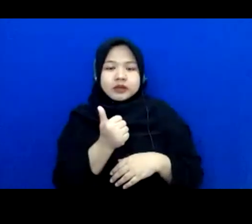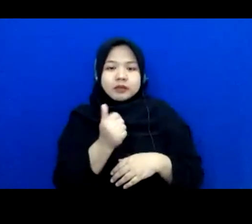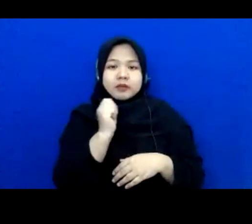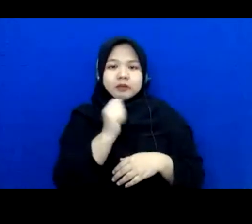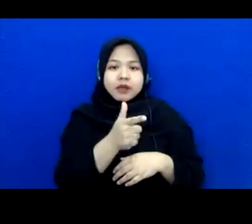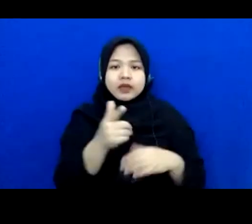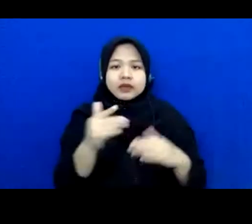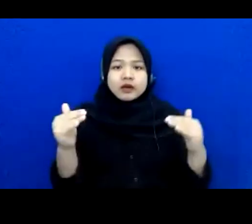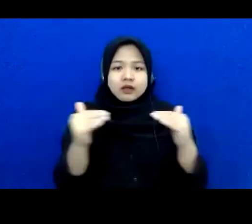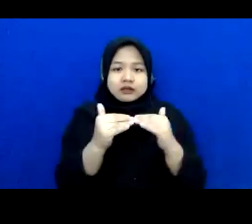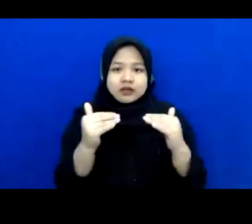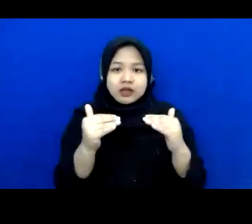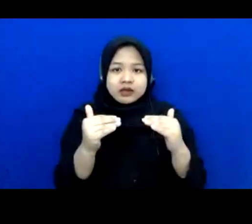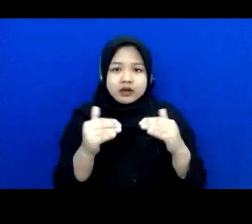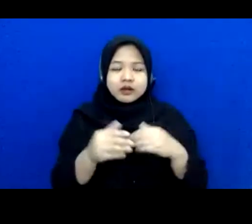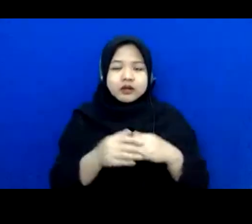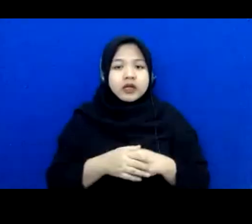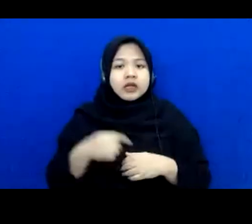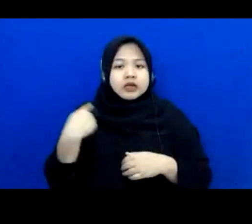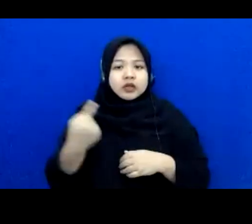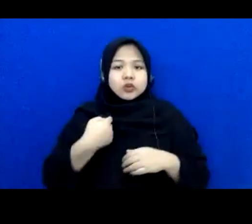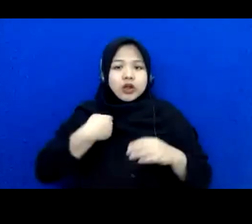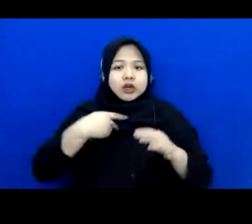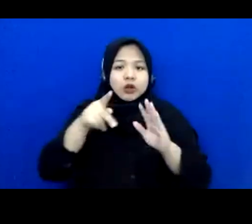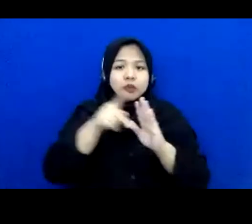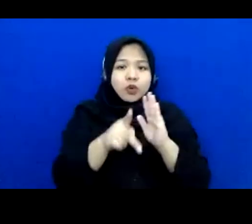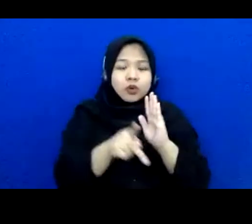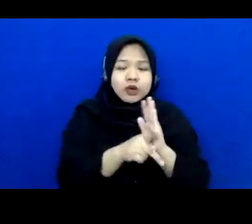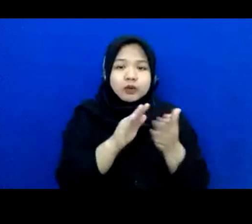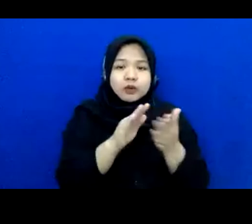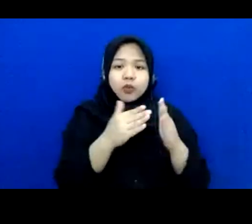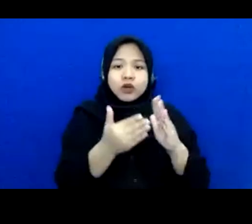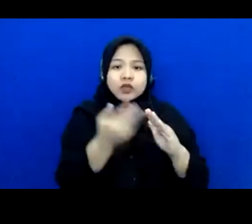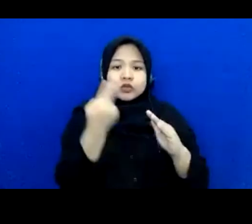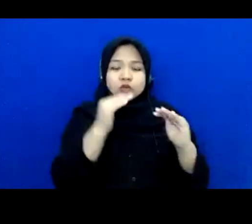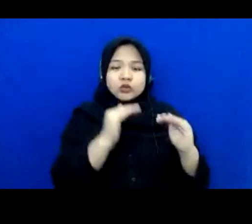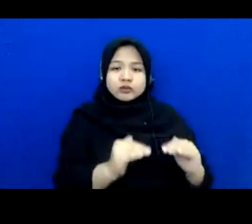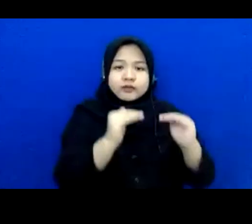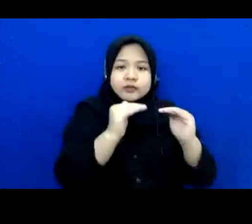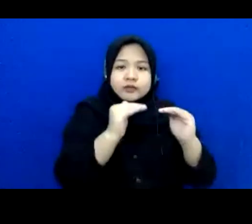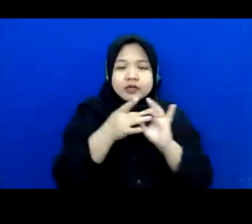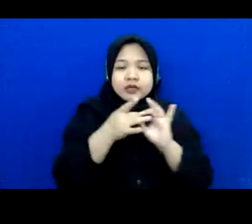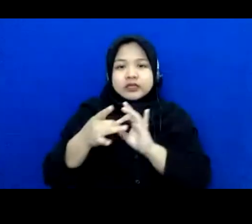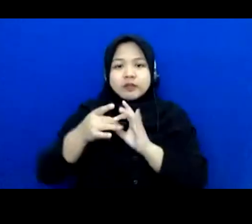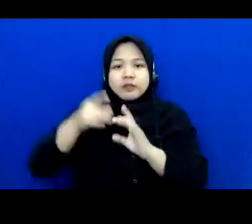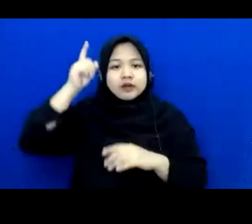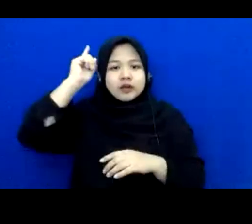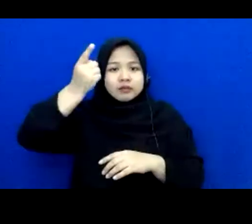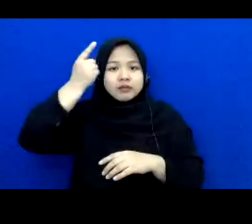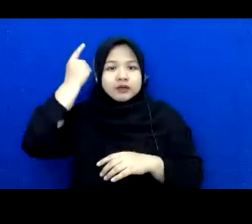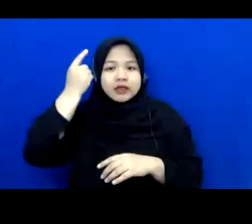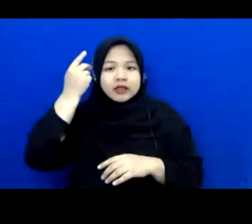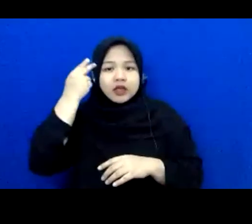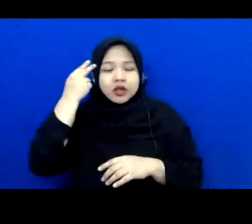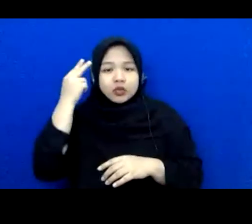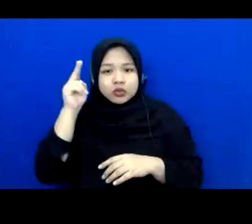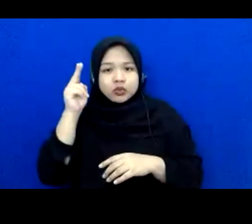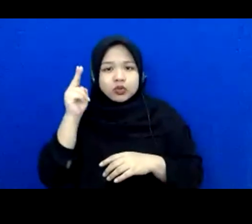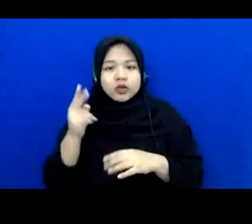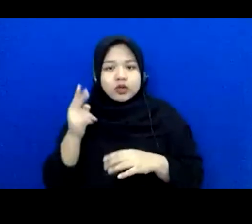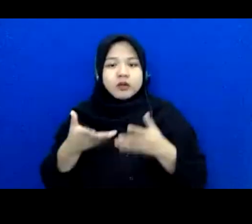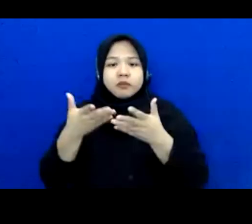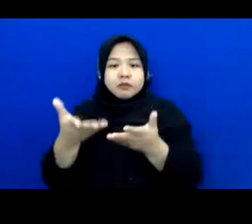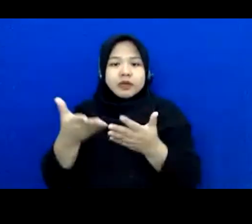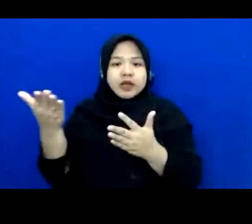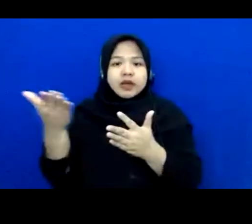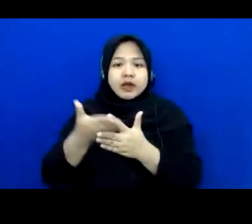undertake significant outreach programs into the community and work with government as well to reach and provide access